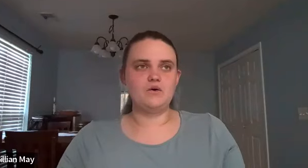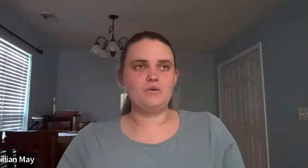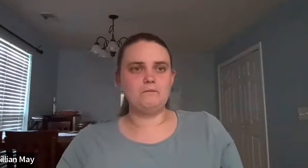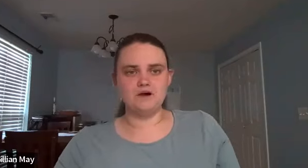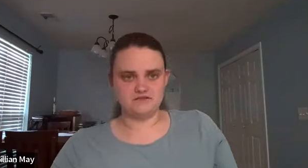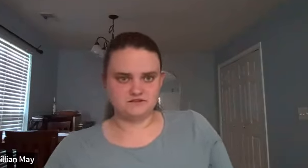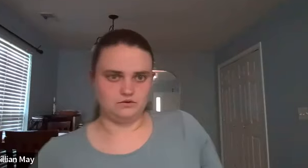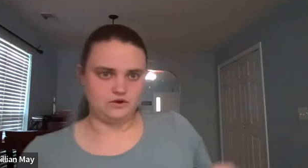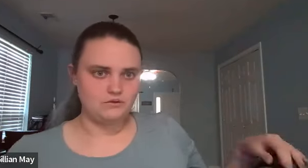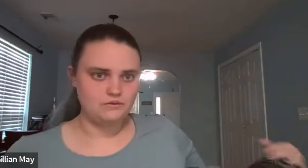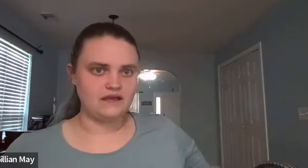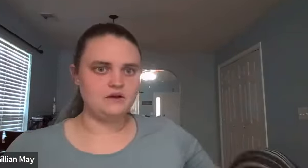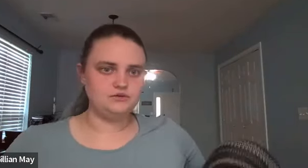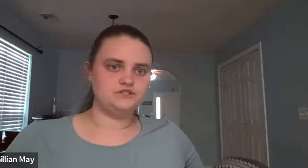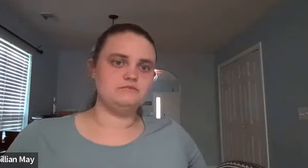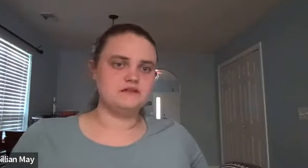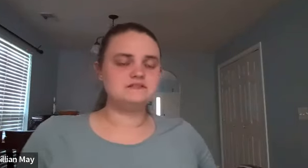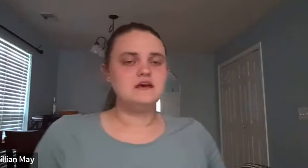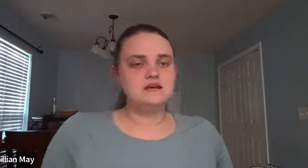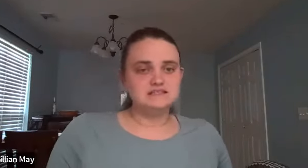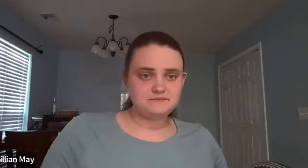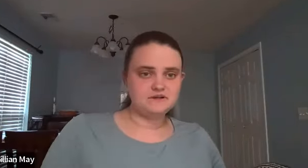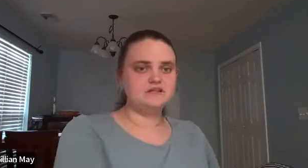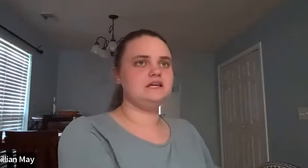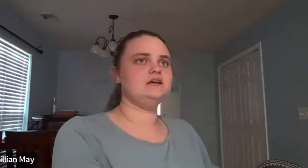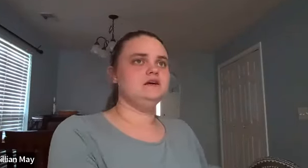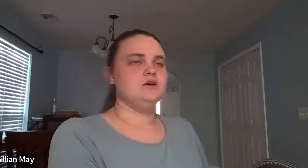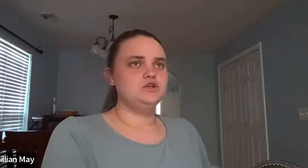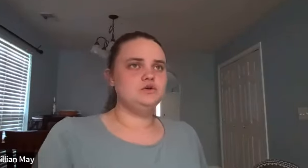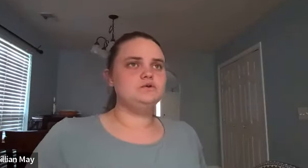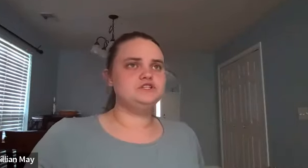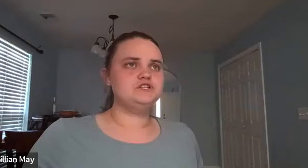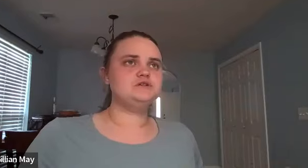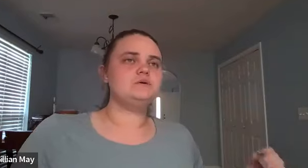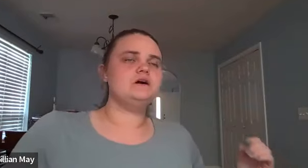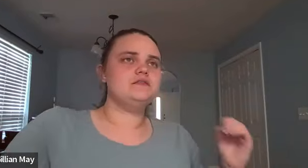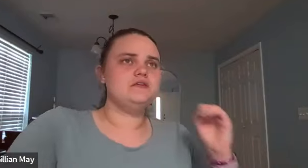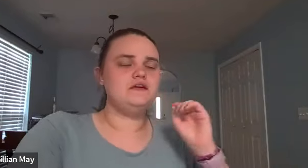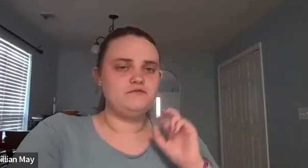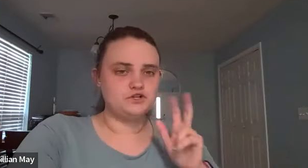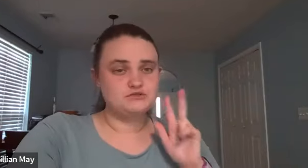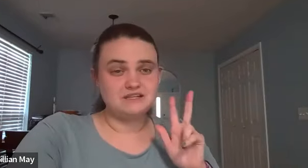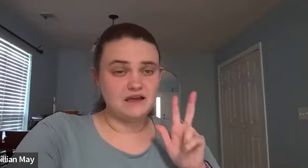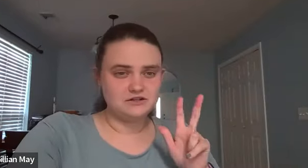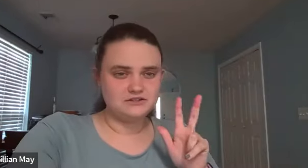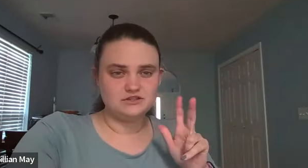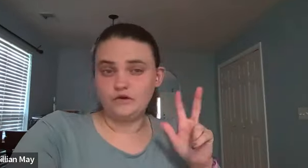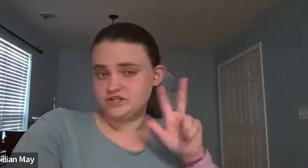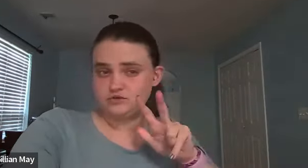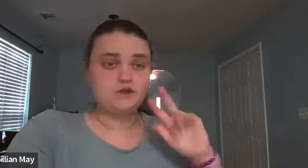how months will go, like how you would do months. Typically, you would do the first 3 or